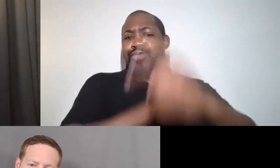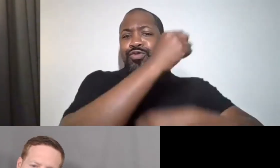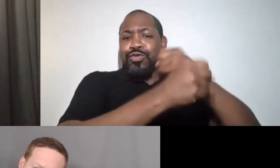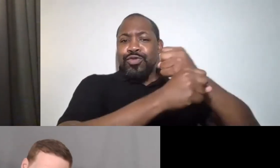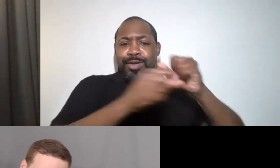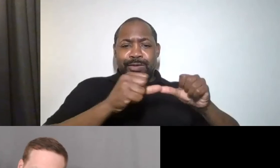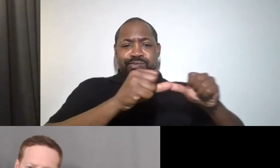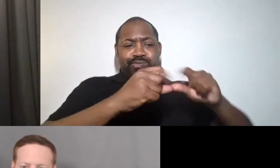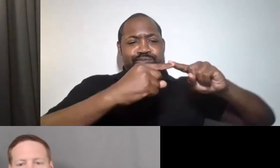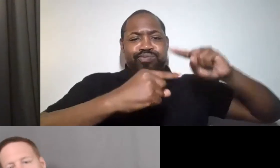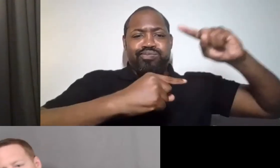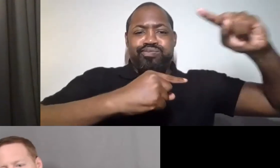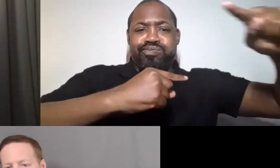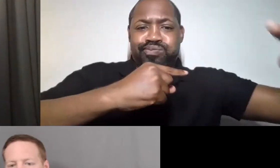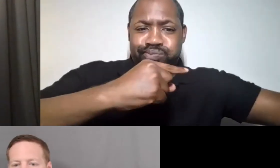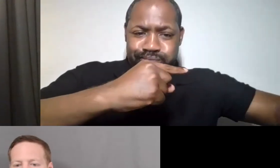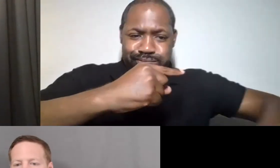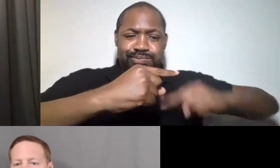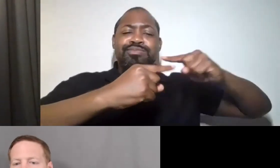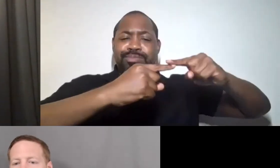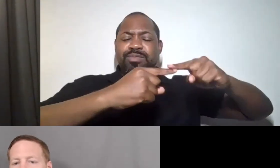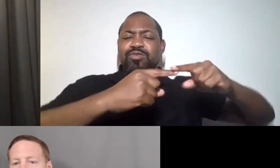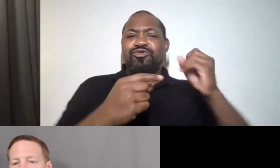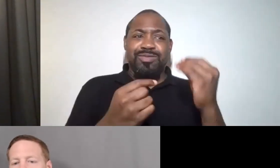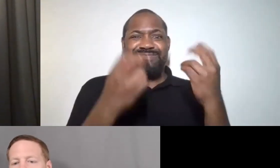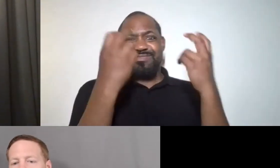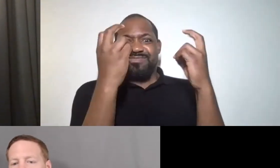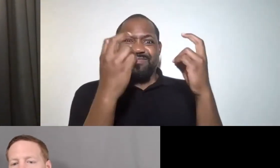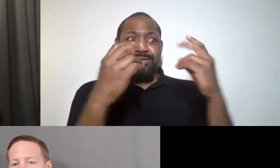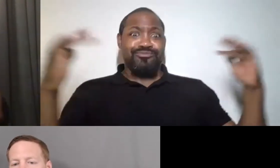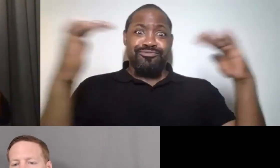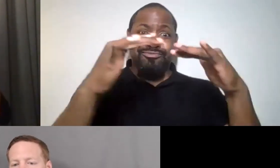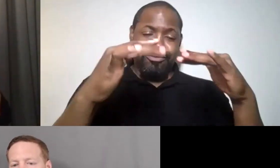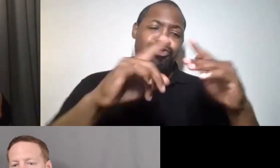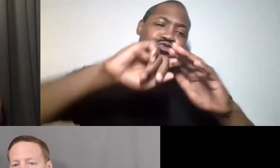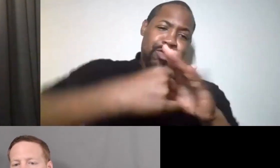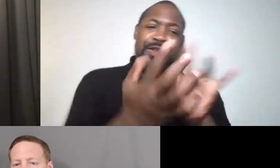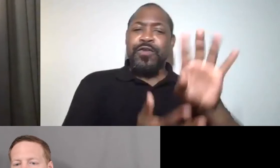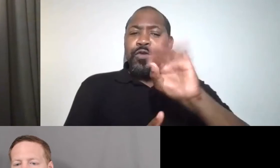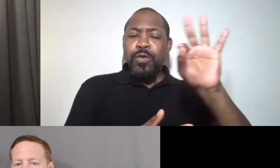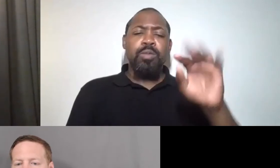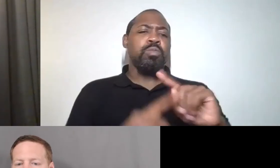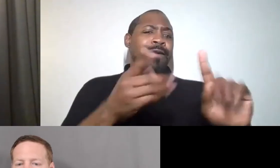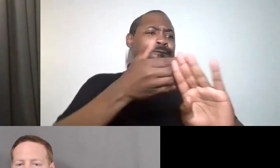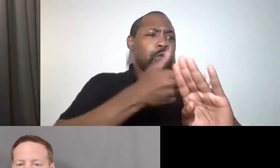it'll start a full year of celebration that'll go till October of 2022. So